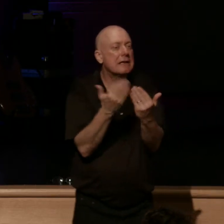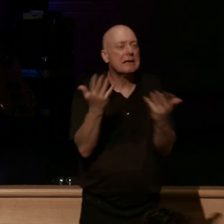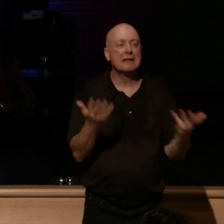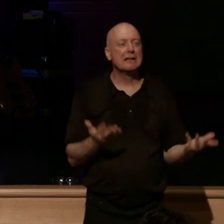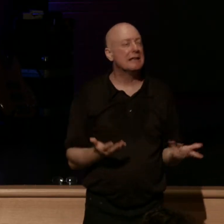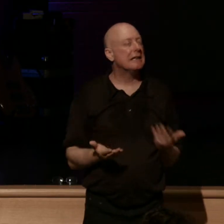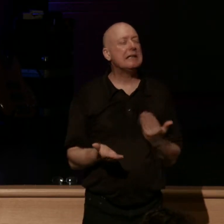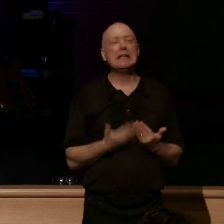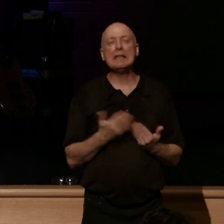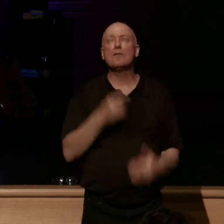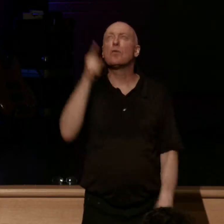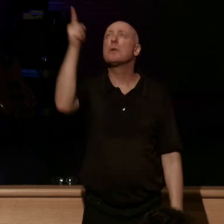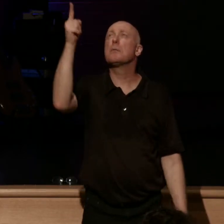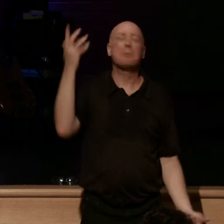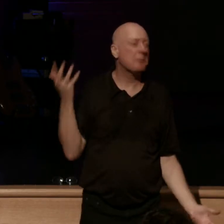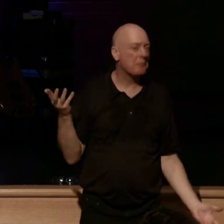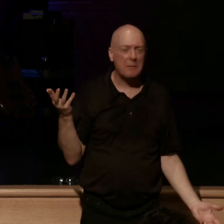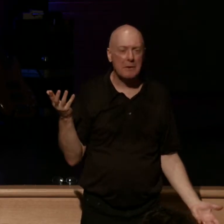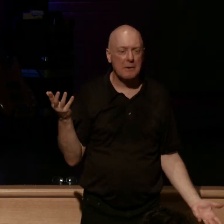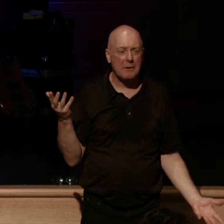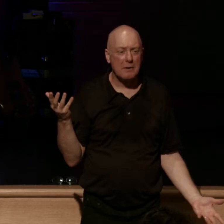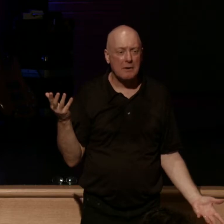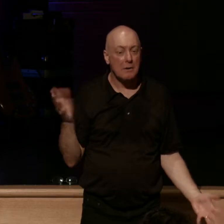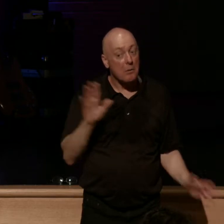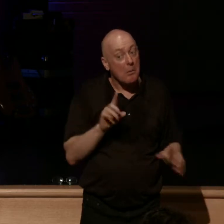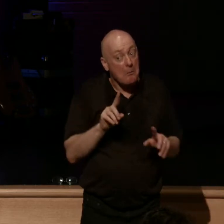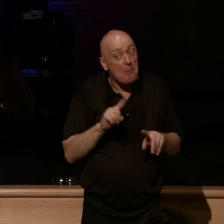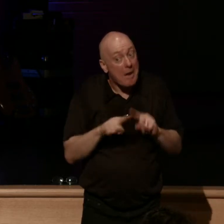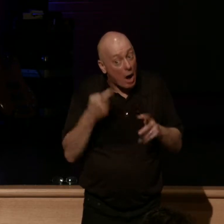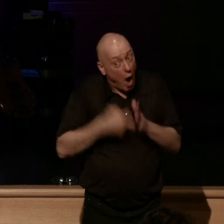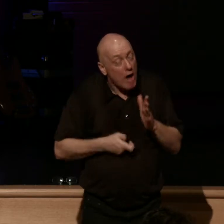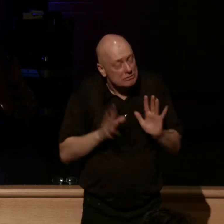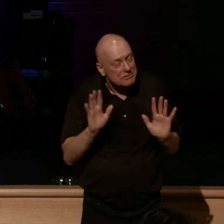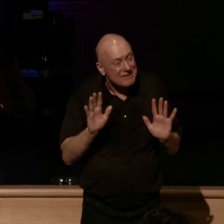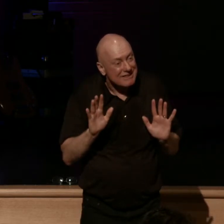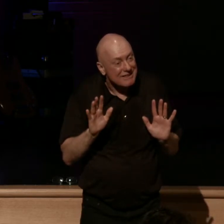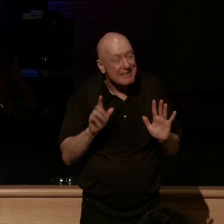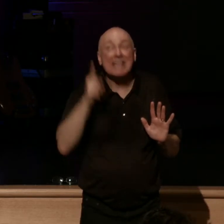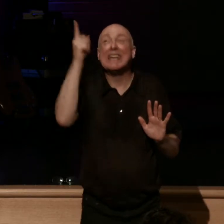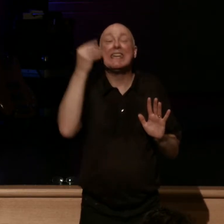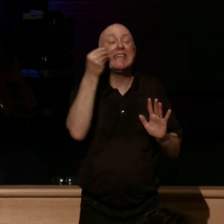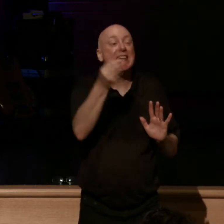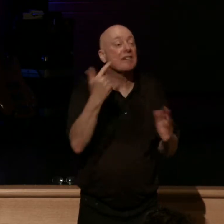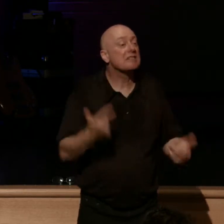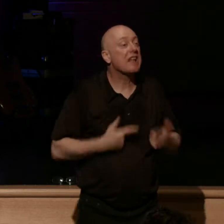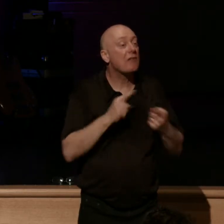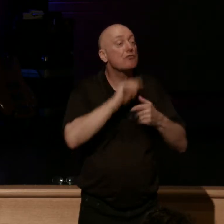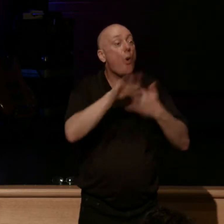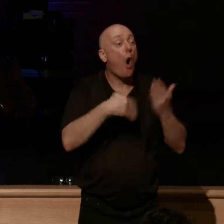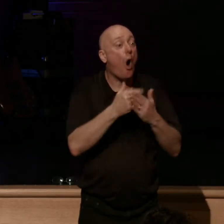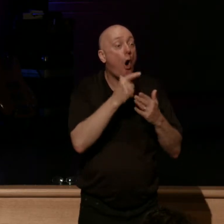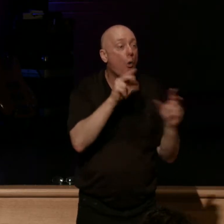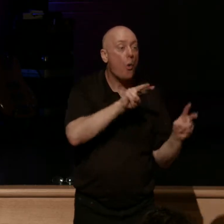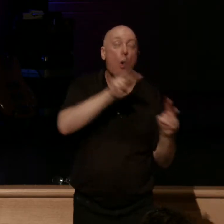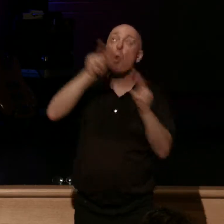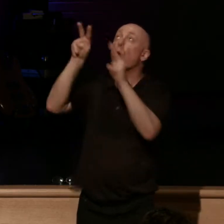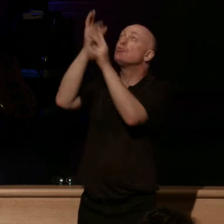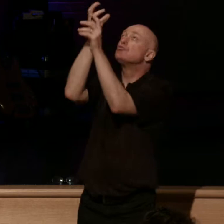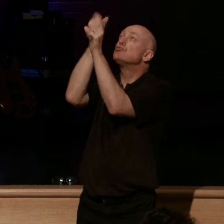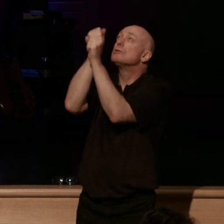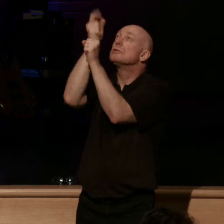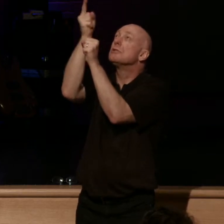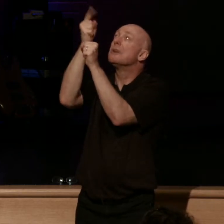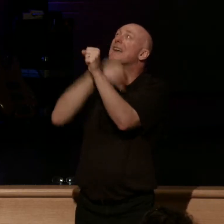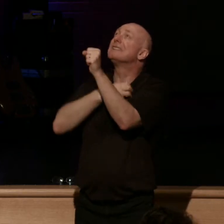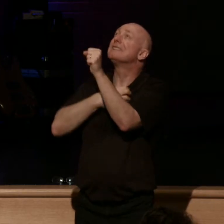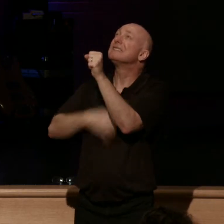infinite ease, but not without cost, he gives life to all those who look to him and who